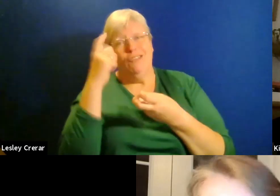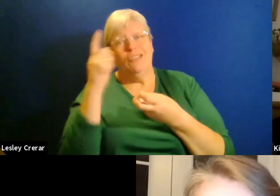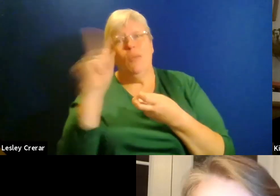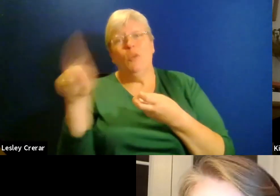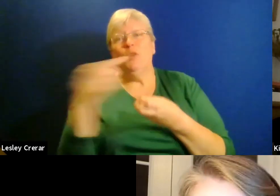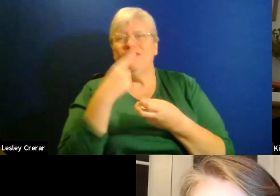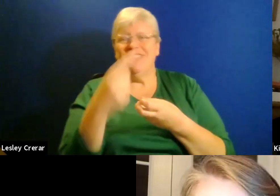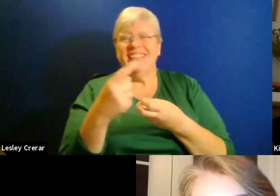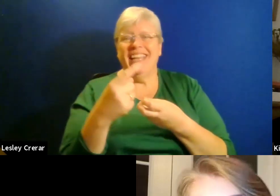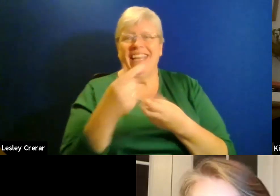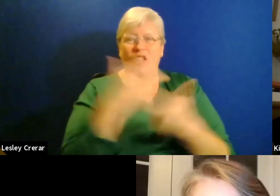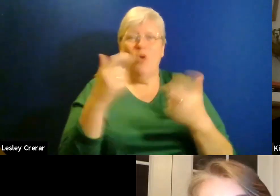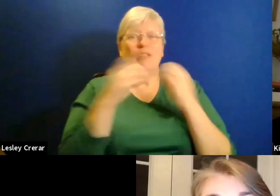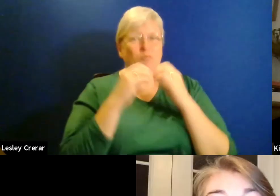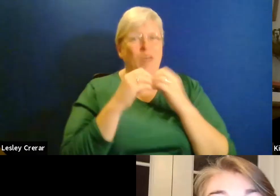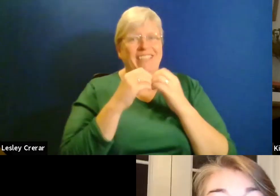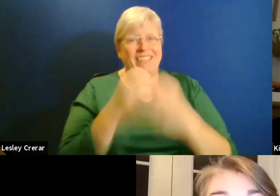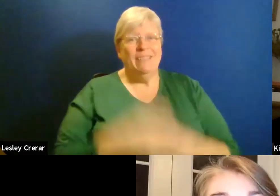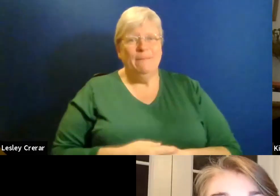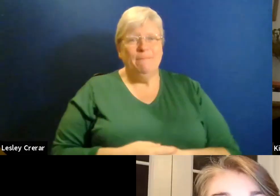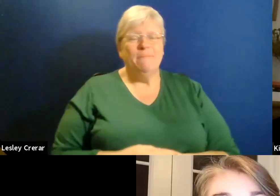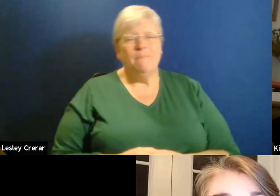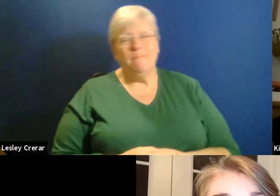But lots and lots of practice.